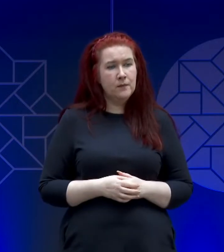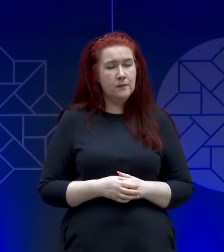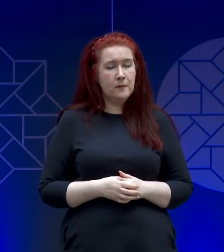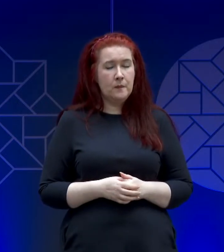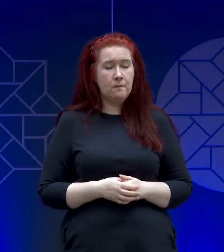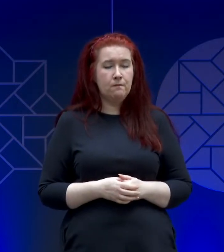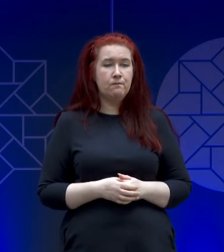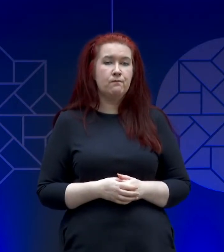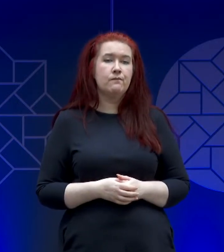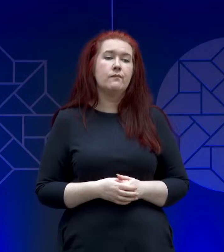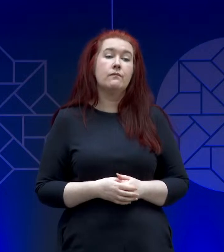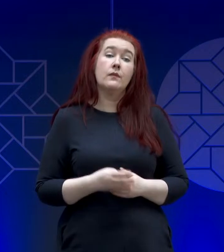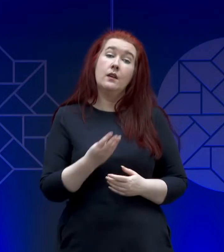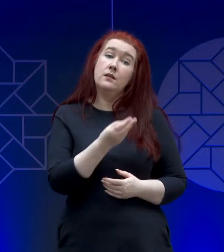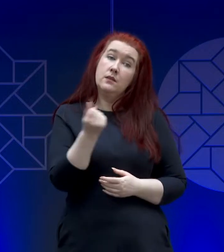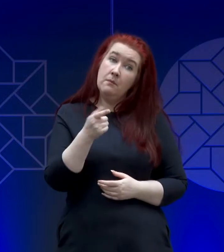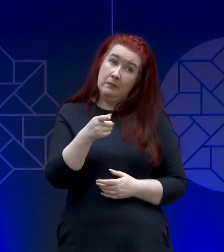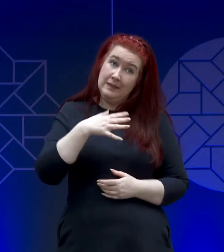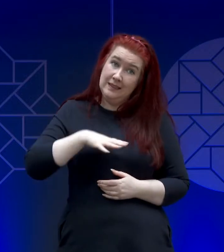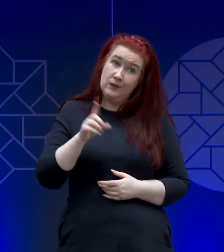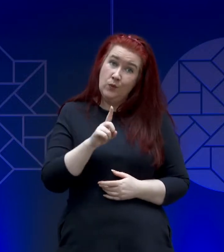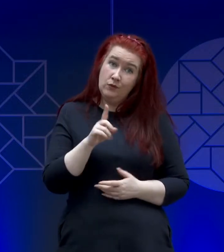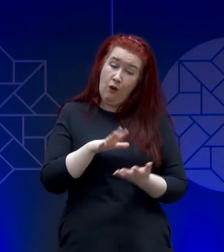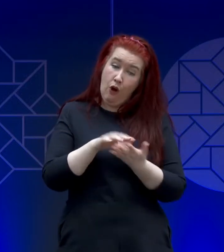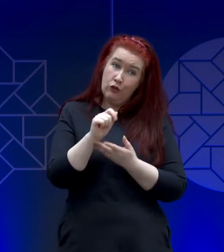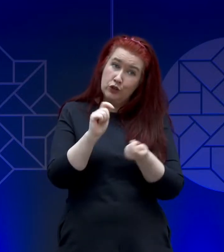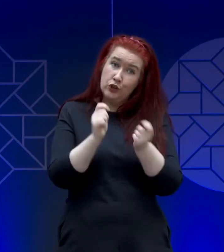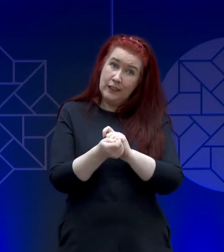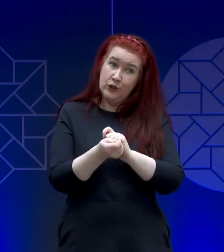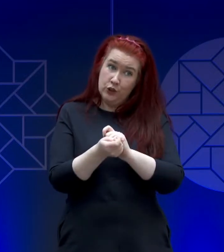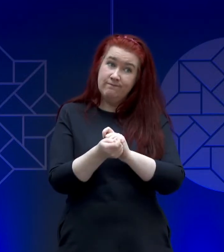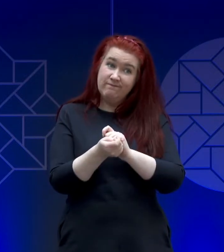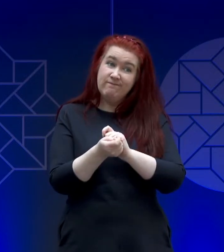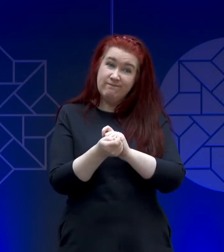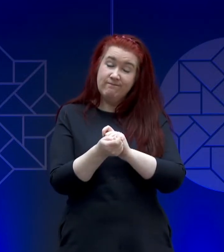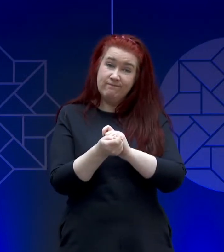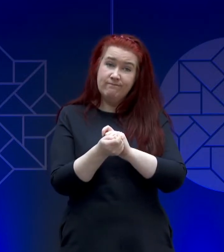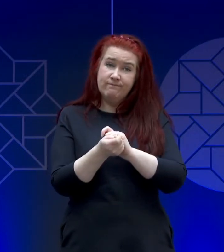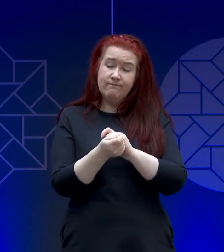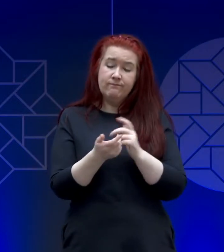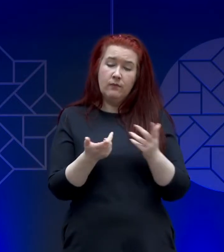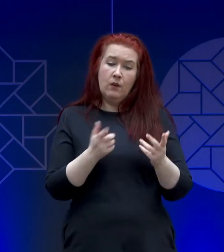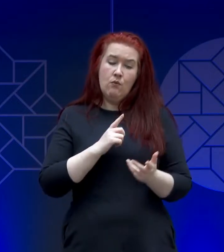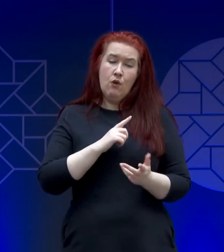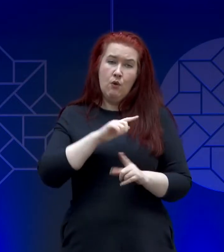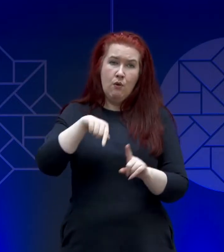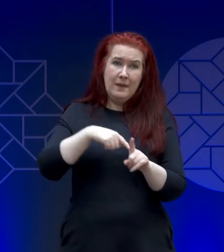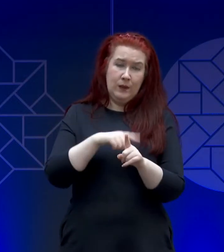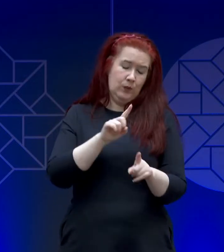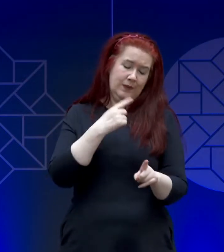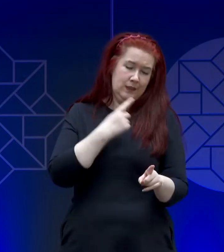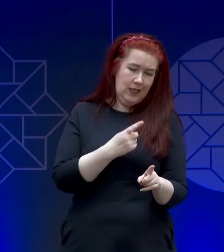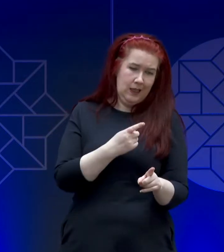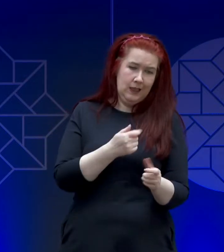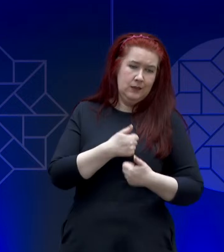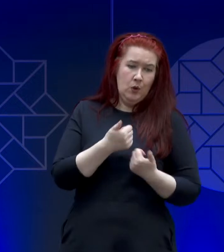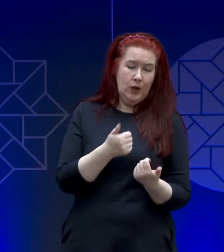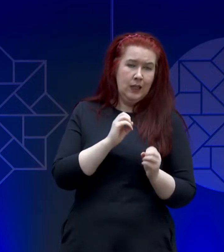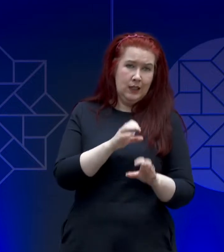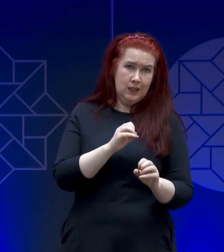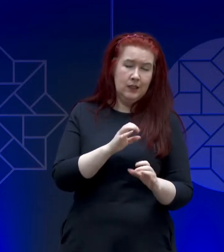that involves a bit of a culture change because, again, going back to some of the points I've made already this